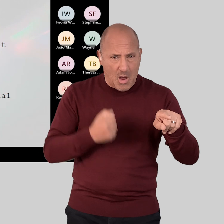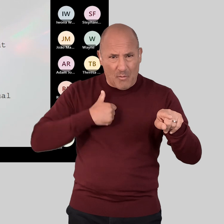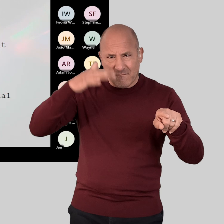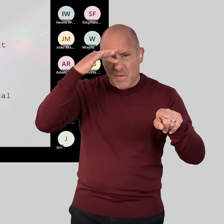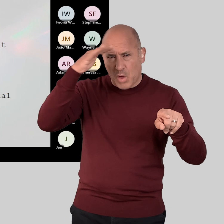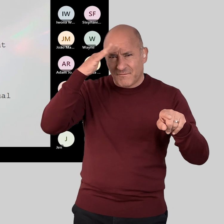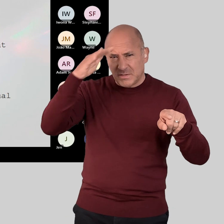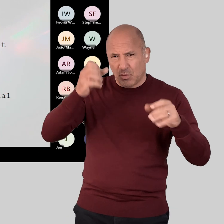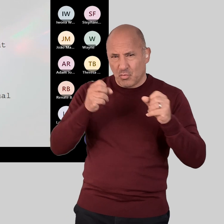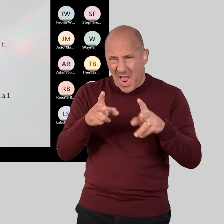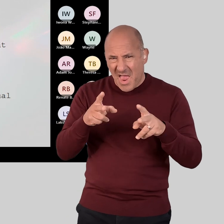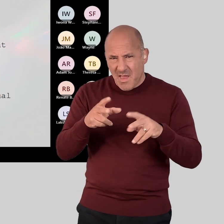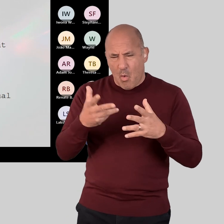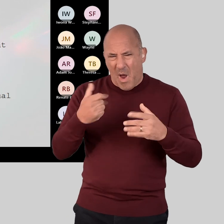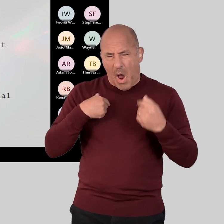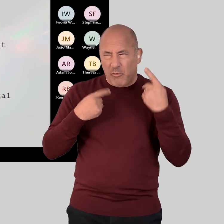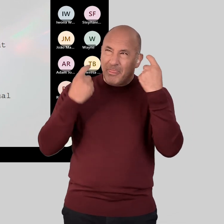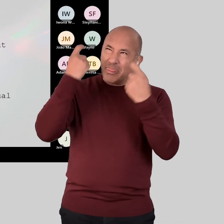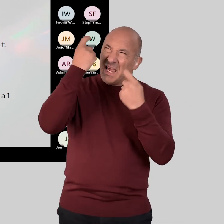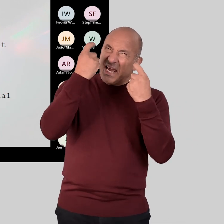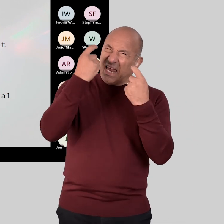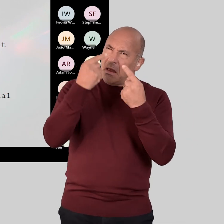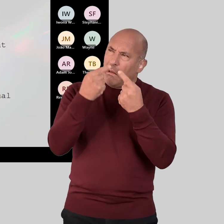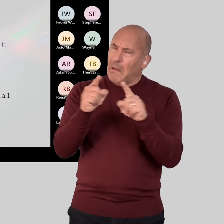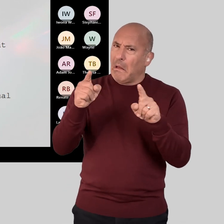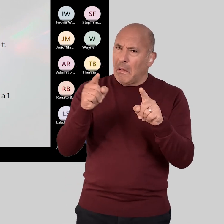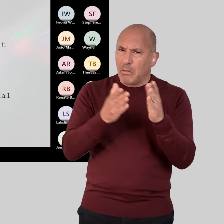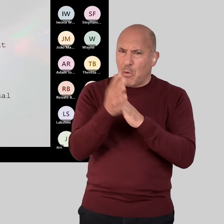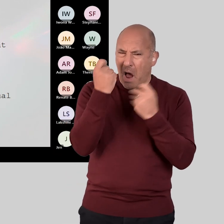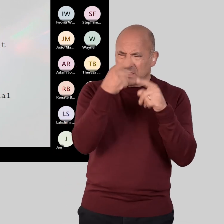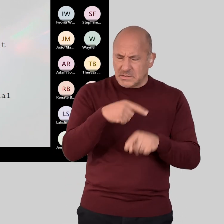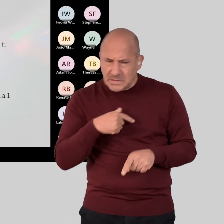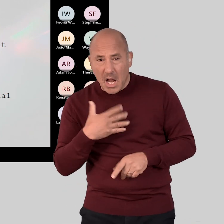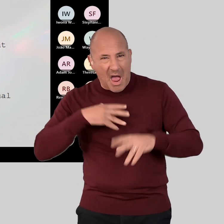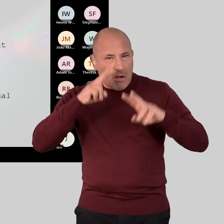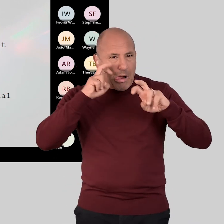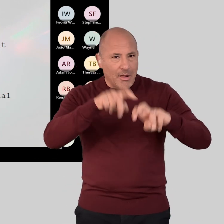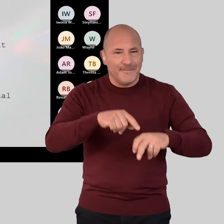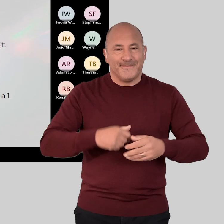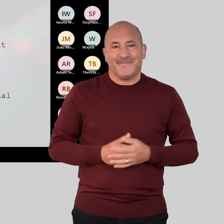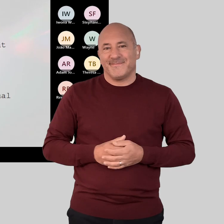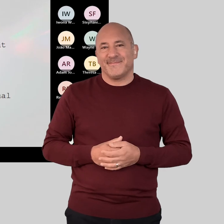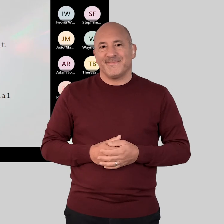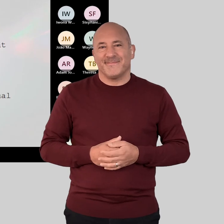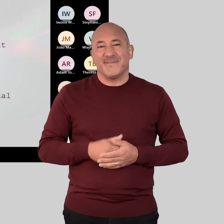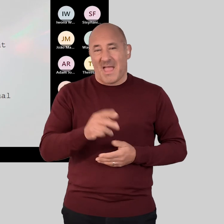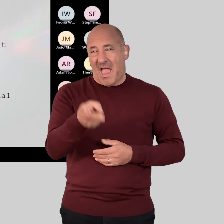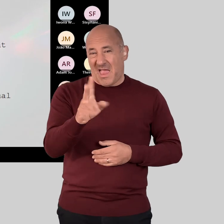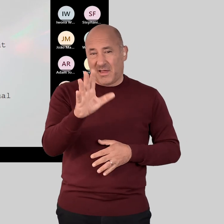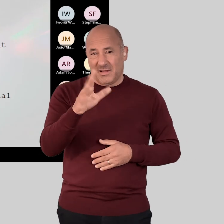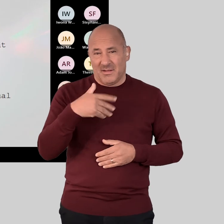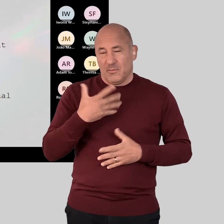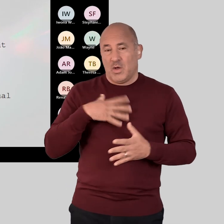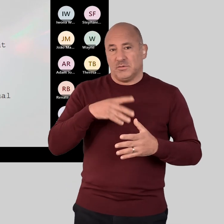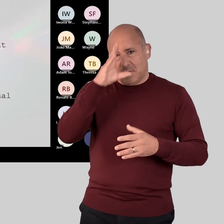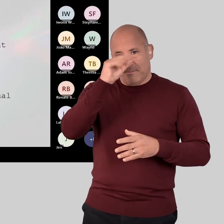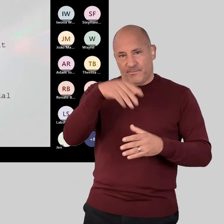when ideas come up that kind of test our philosophical positions or promote our thinking.